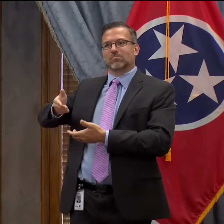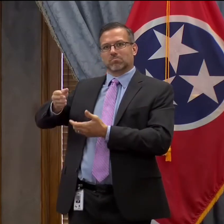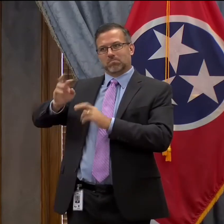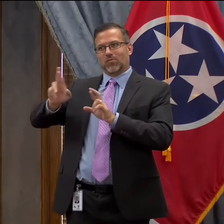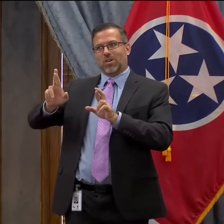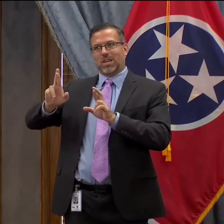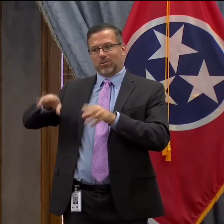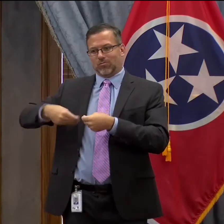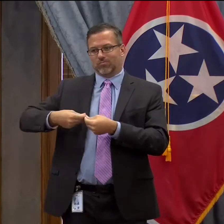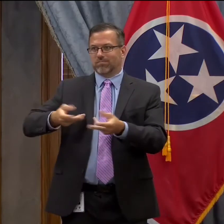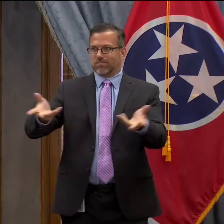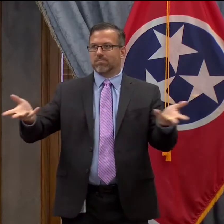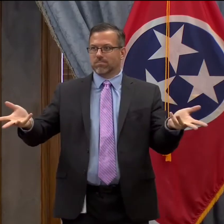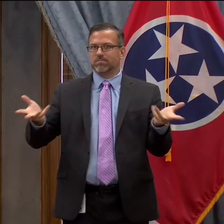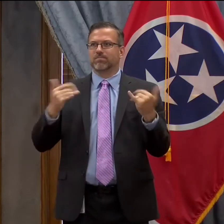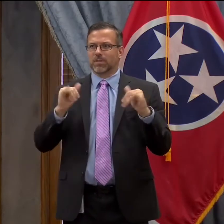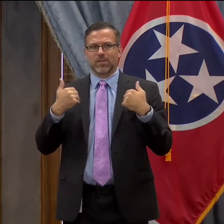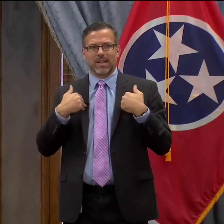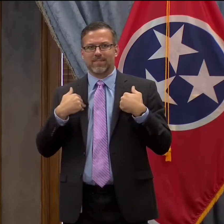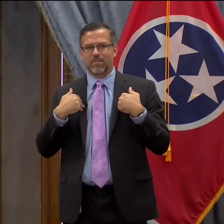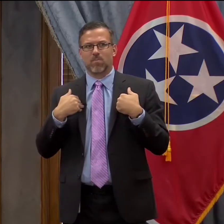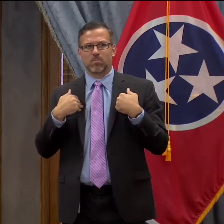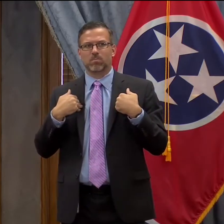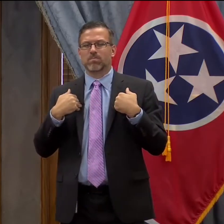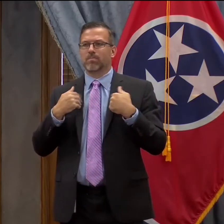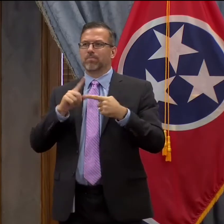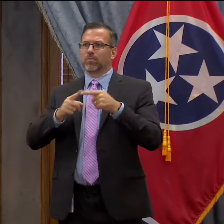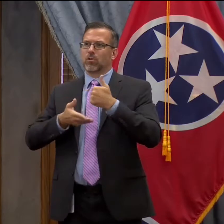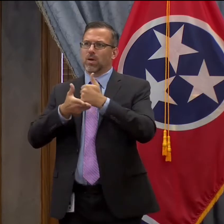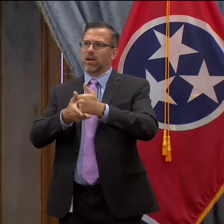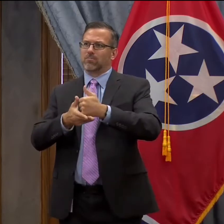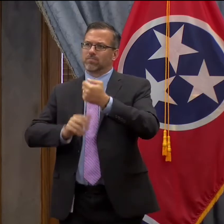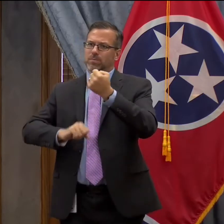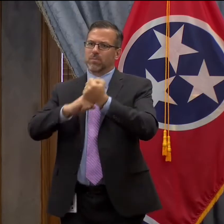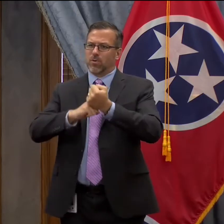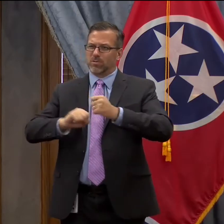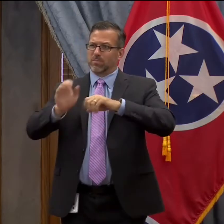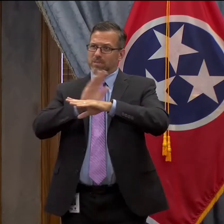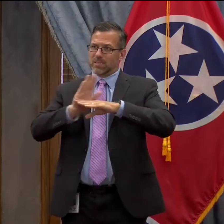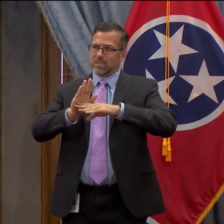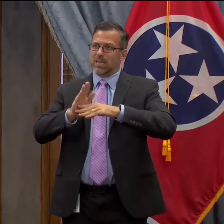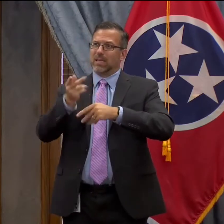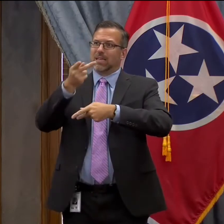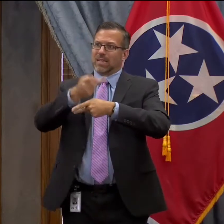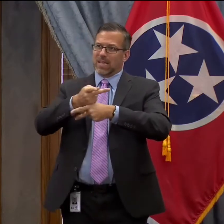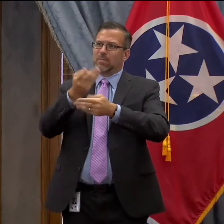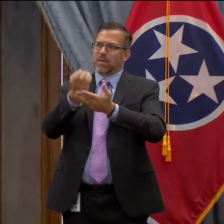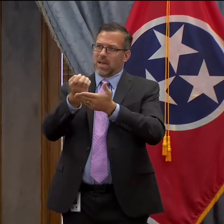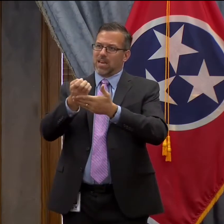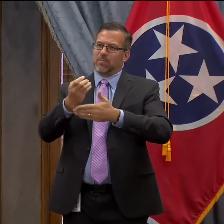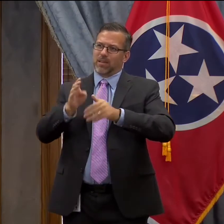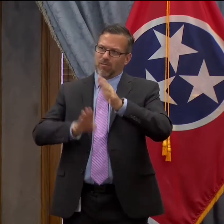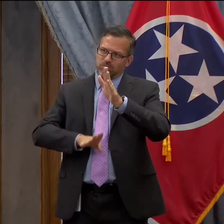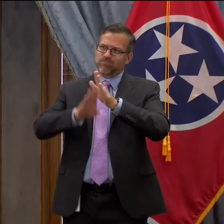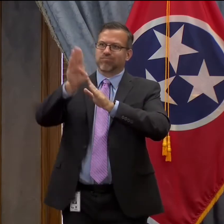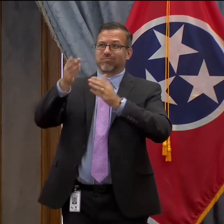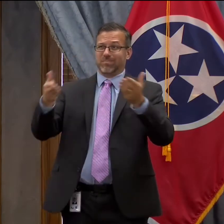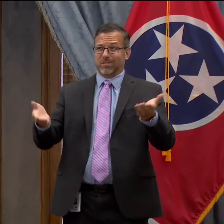that funding into the hands of those businesses that are creating jobs and moving our economy forward in our